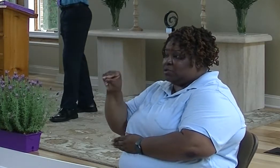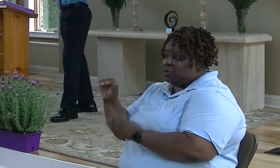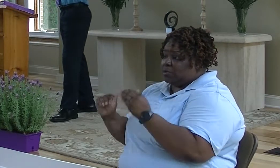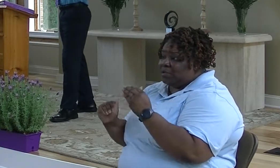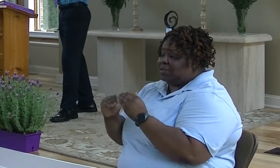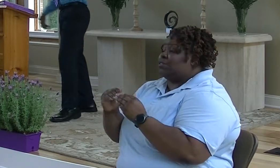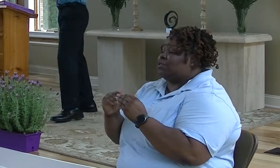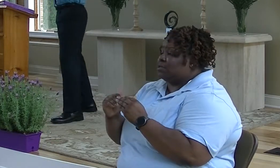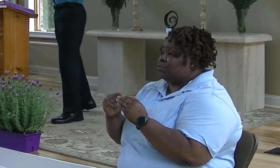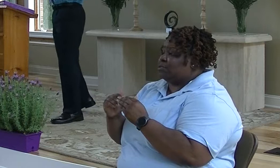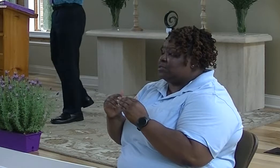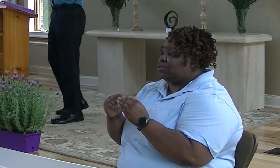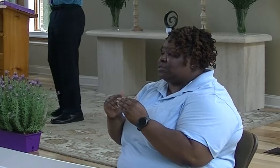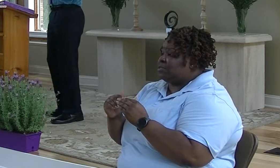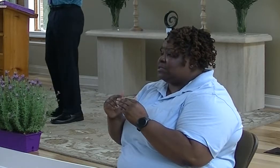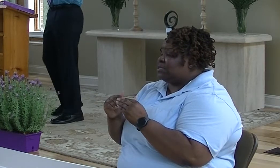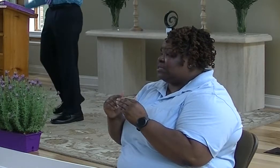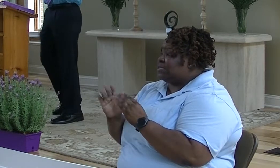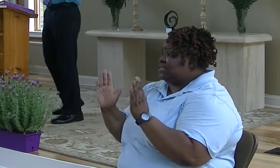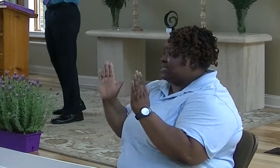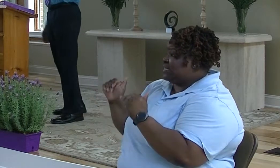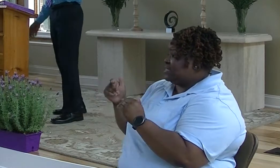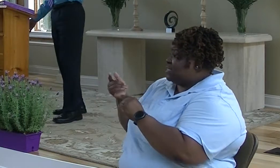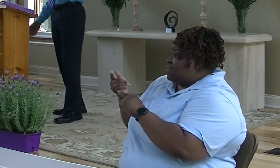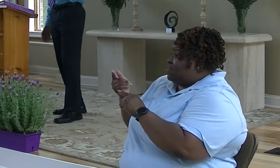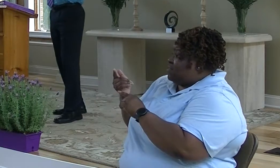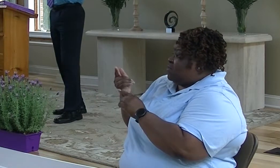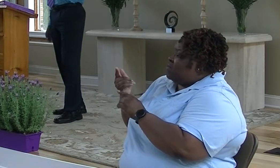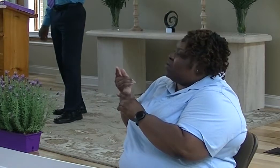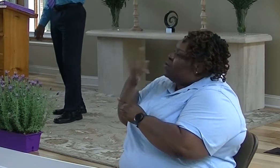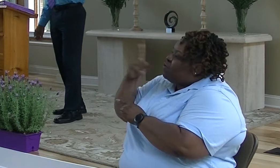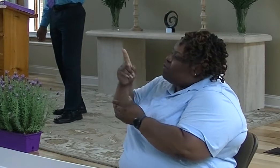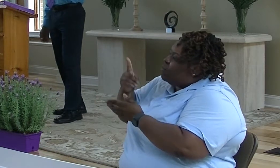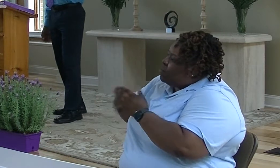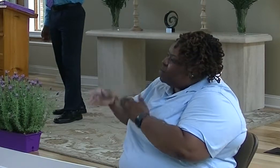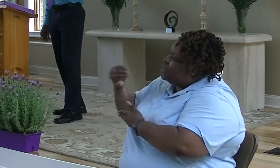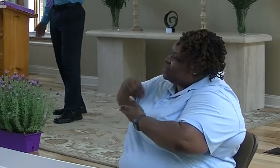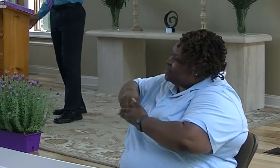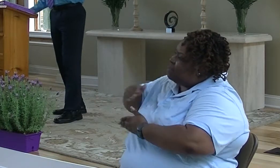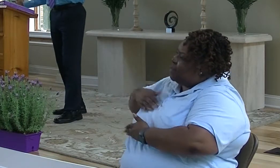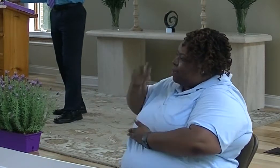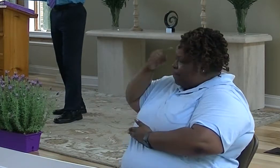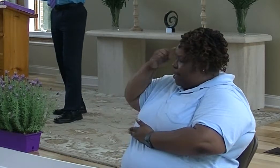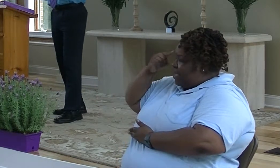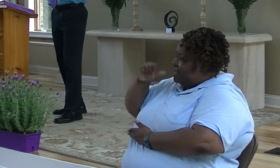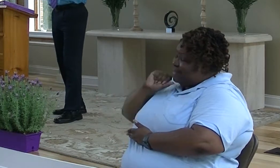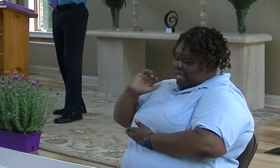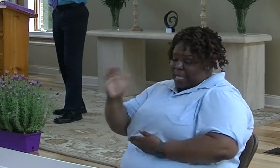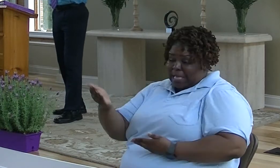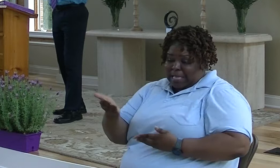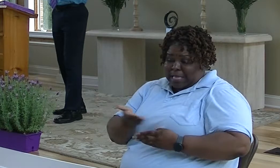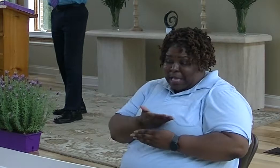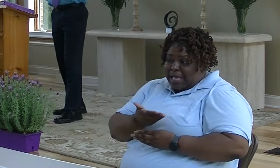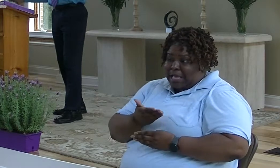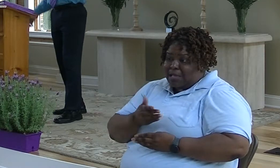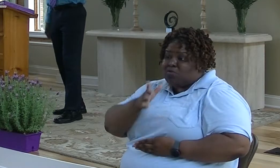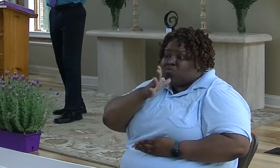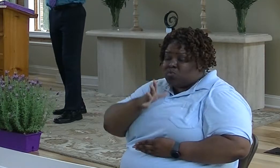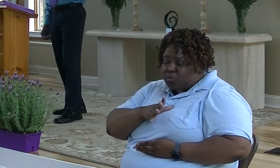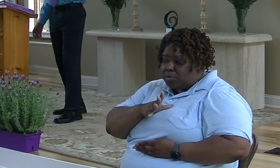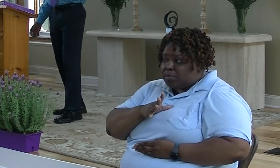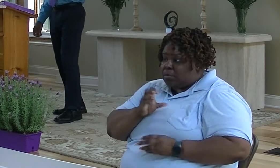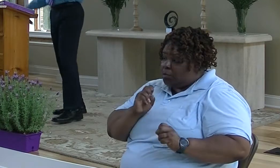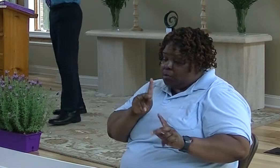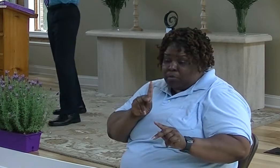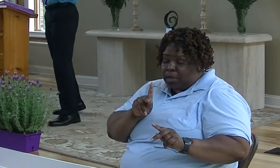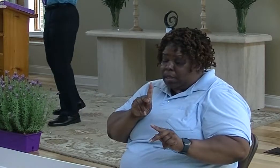consciousness. Well, they won't hire women. Okay, so how is that then be the